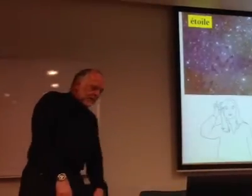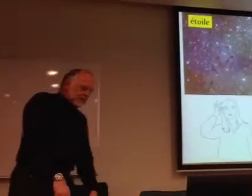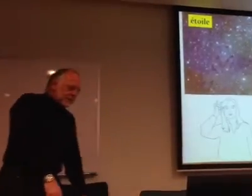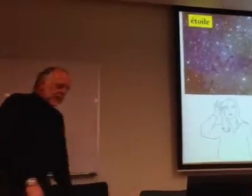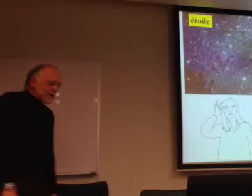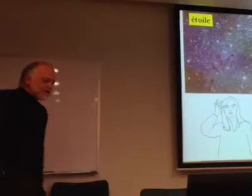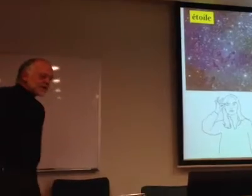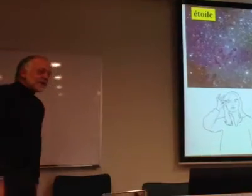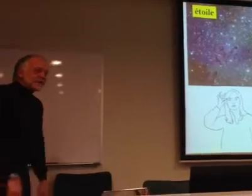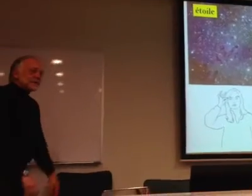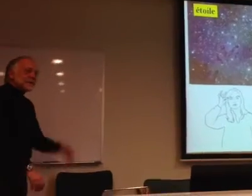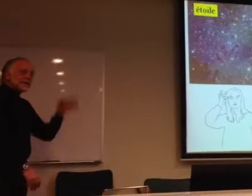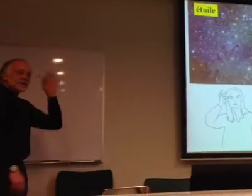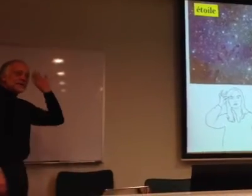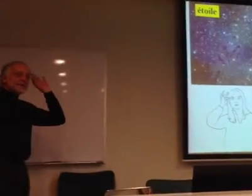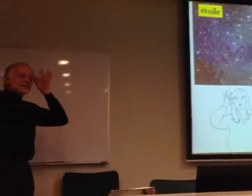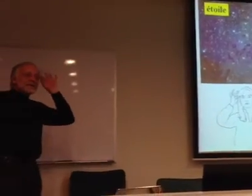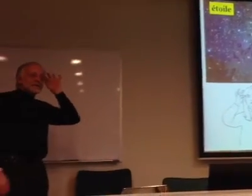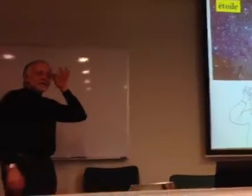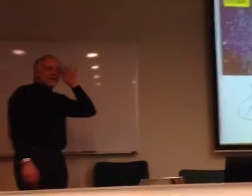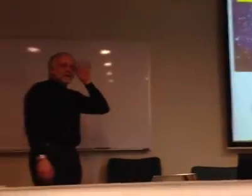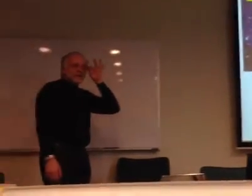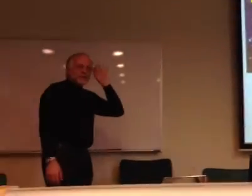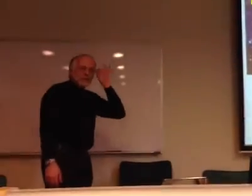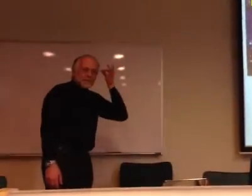Now a star. This is a sign of a star.